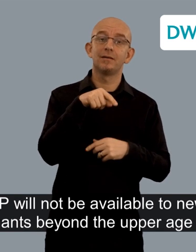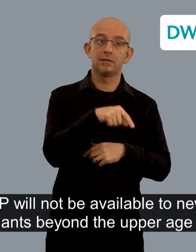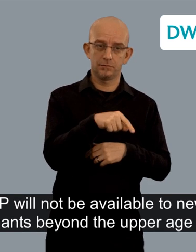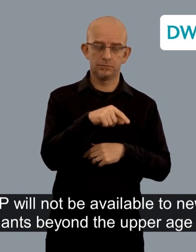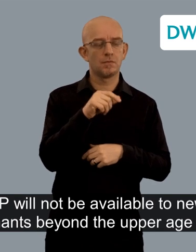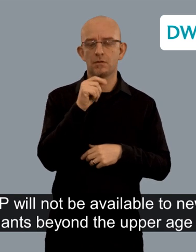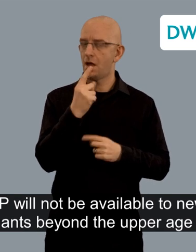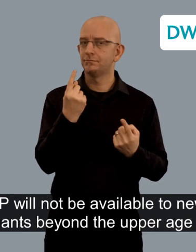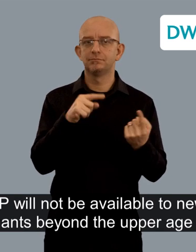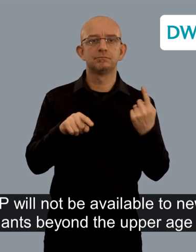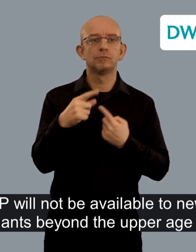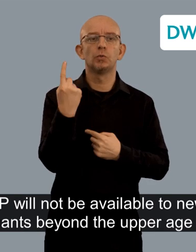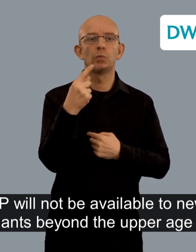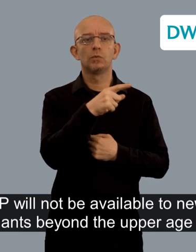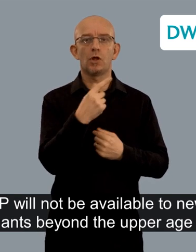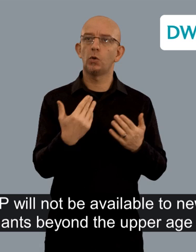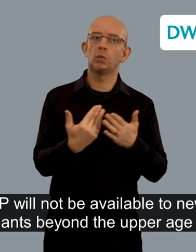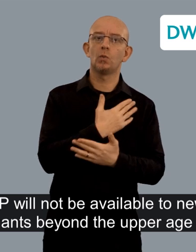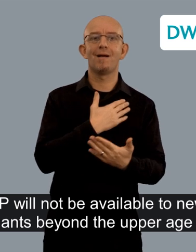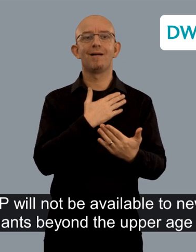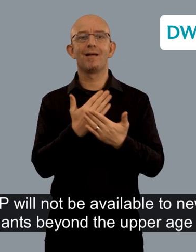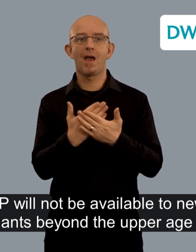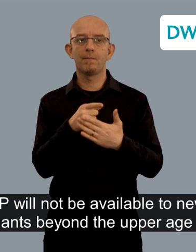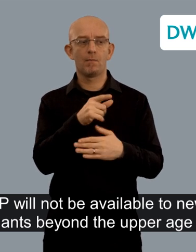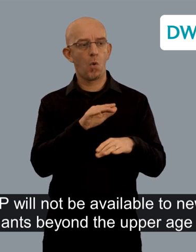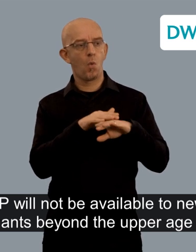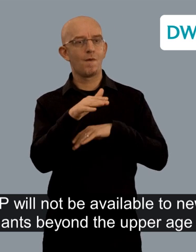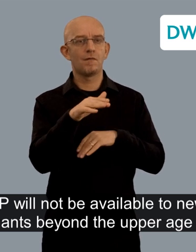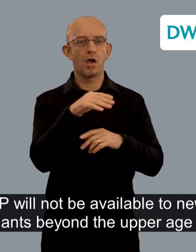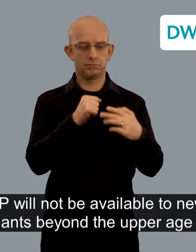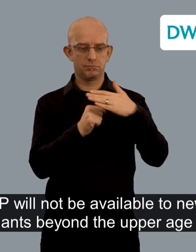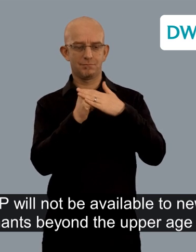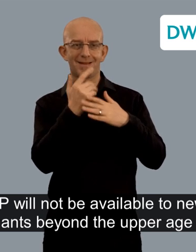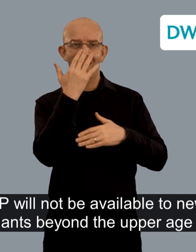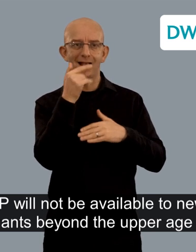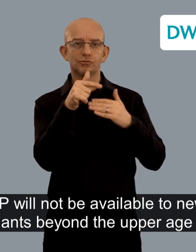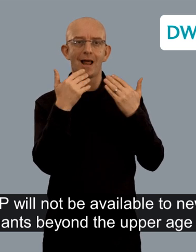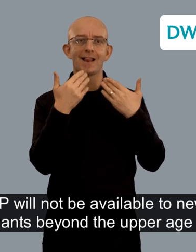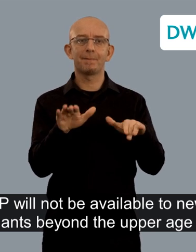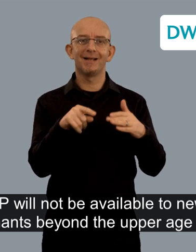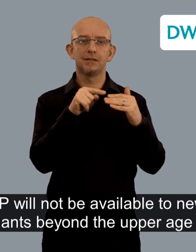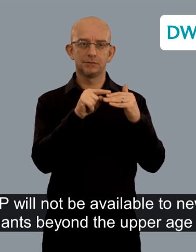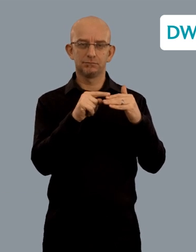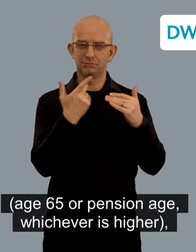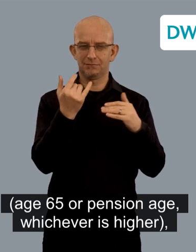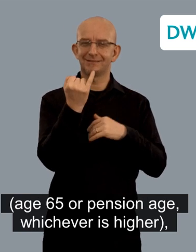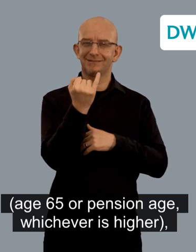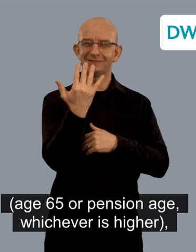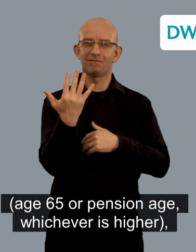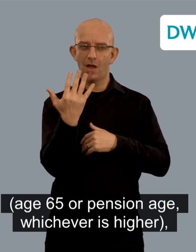PIP will not be available to new claimants beyond the upper age limit, age 65 or pension age,